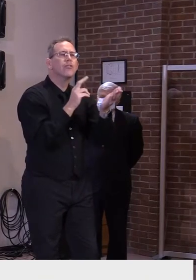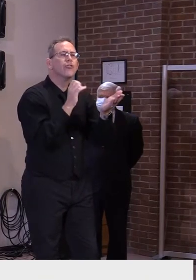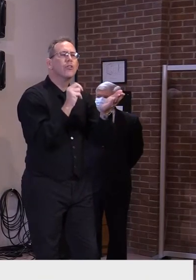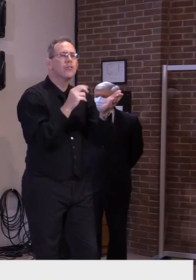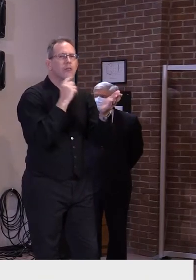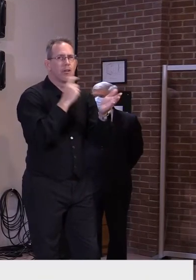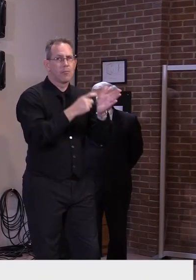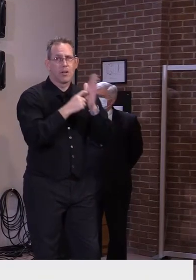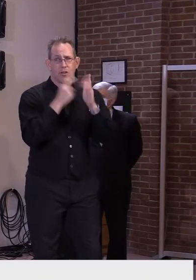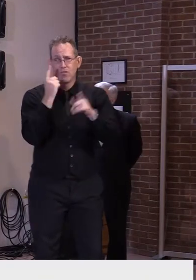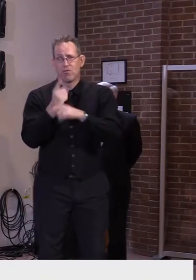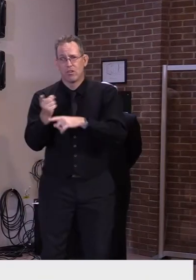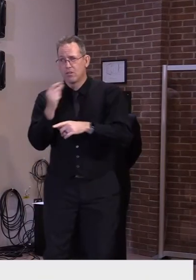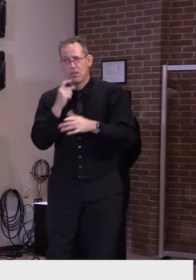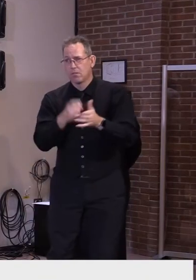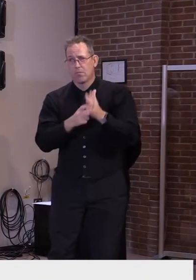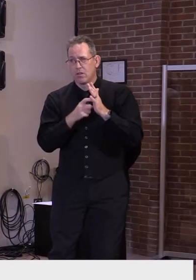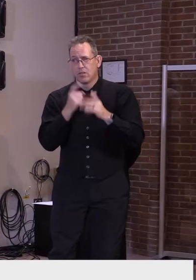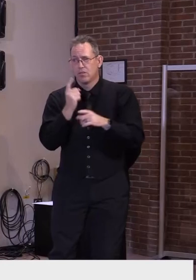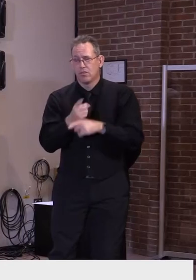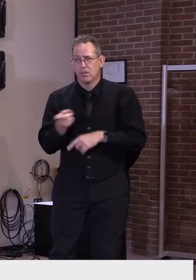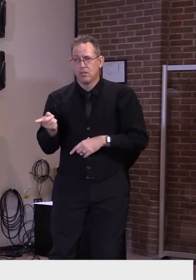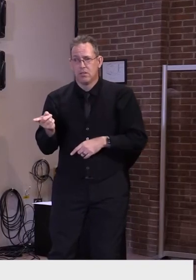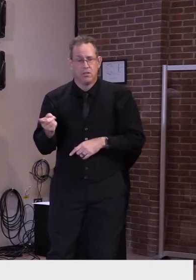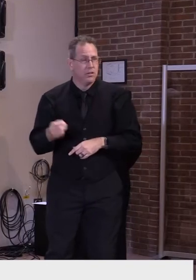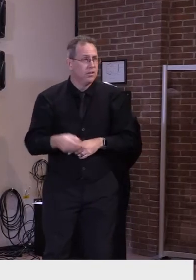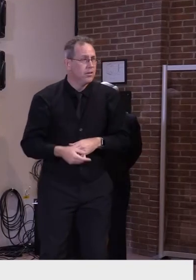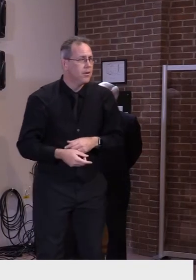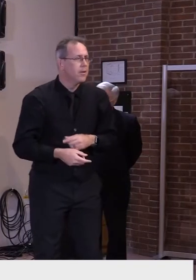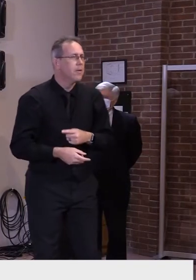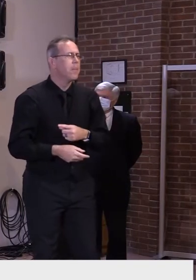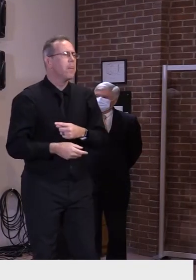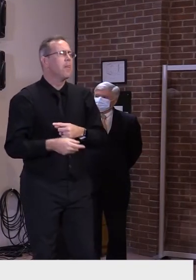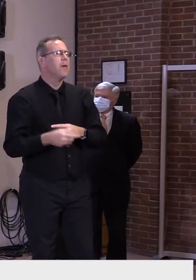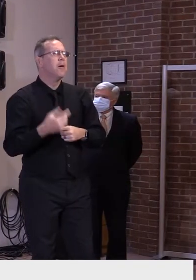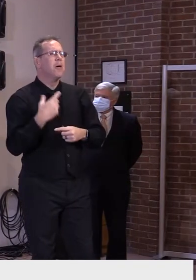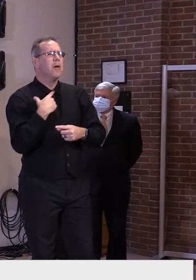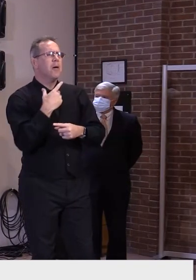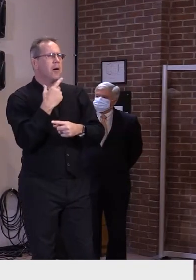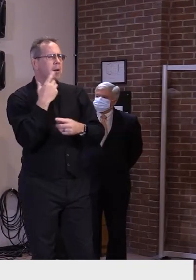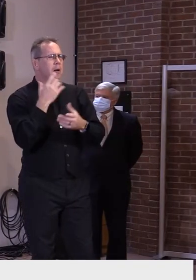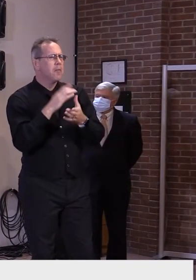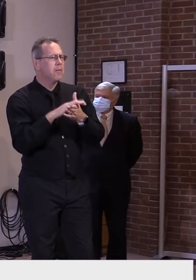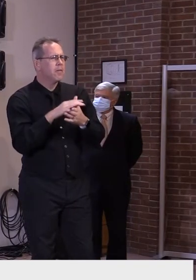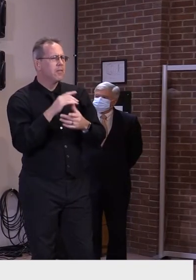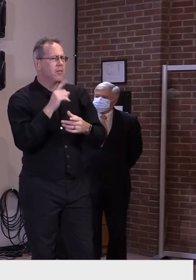for the school districts themselves. Maybe Secretary French could comment on that.